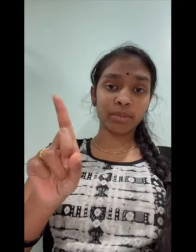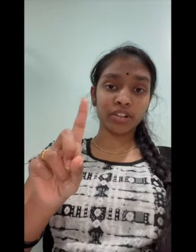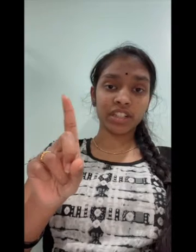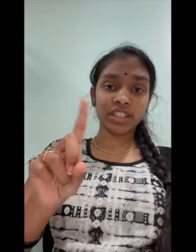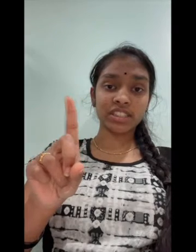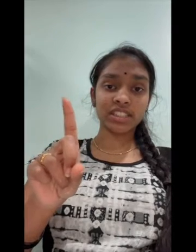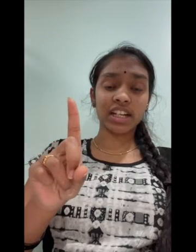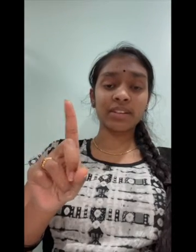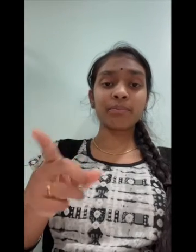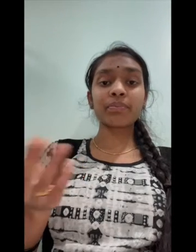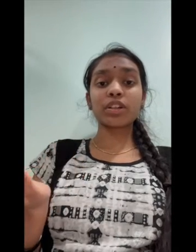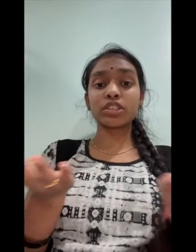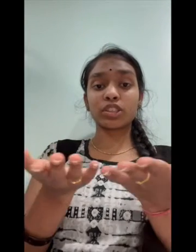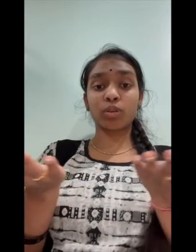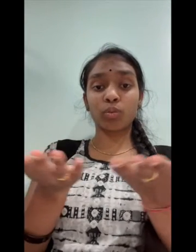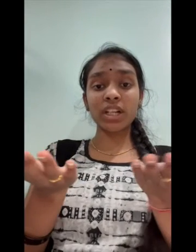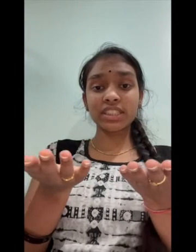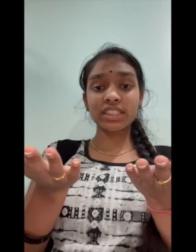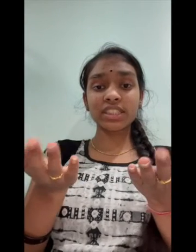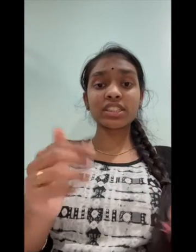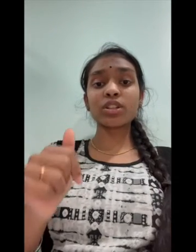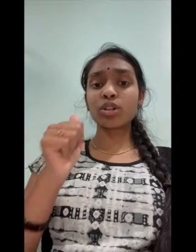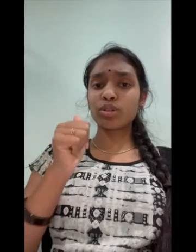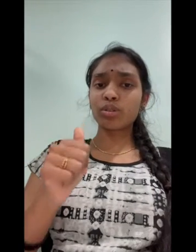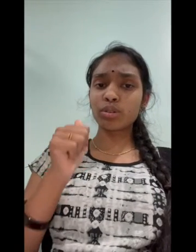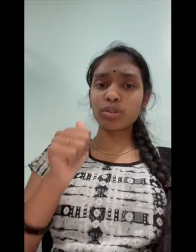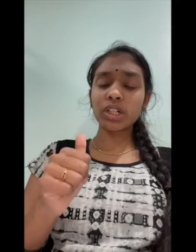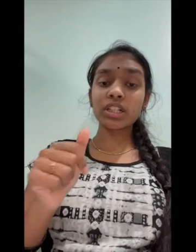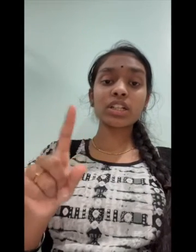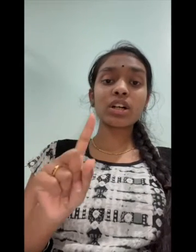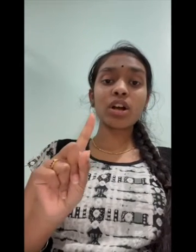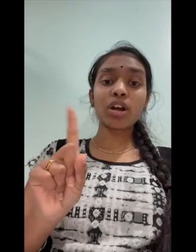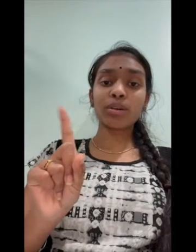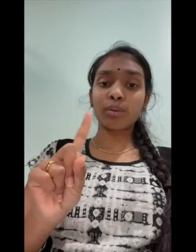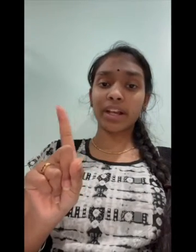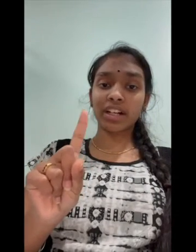it side to side. So what, who, where.